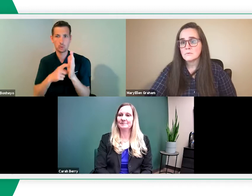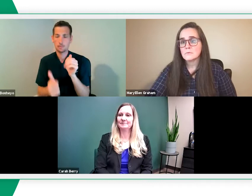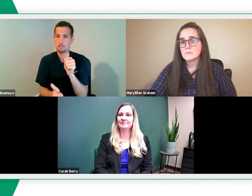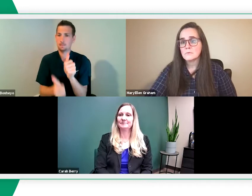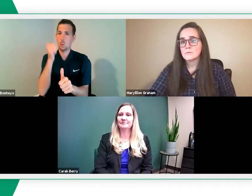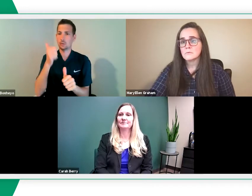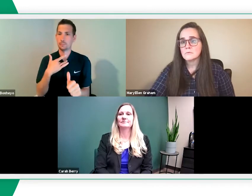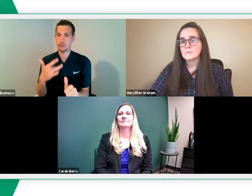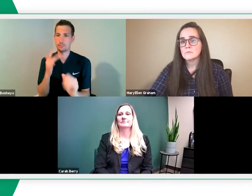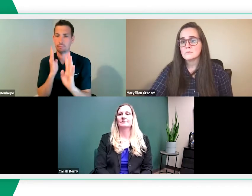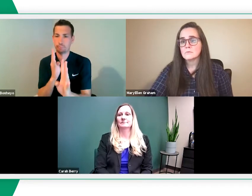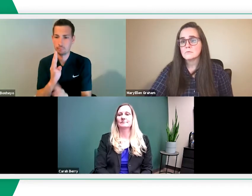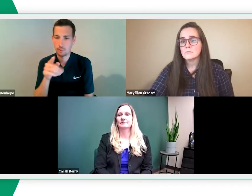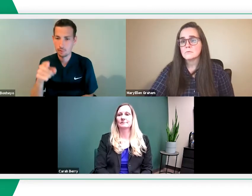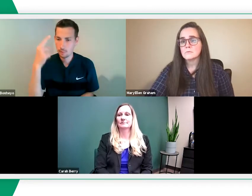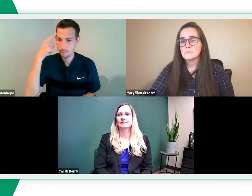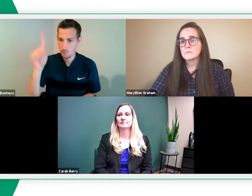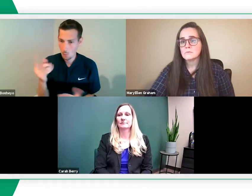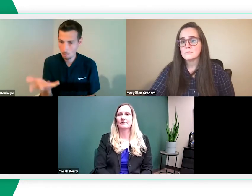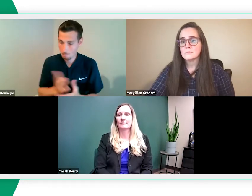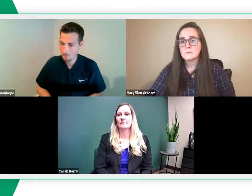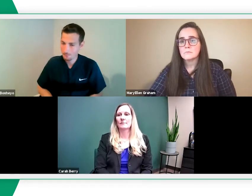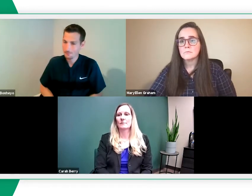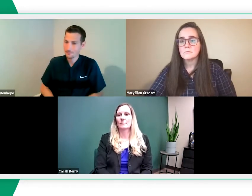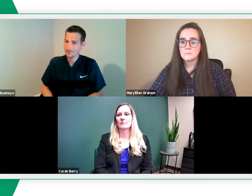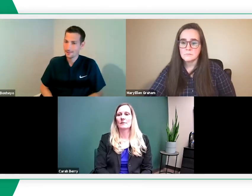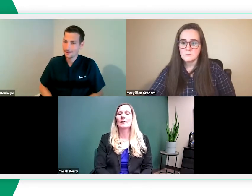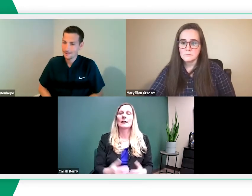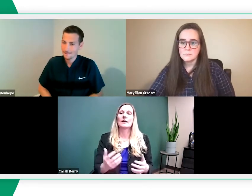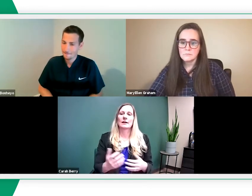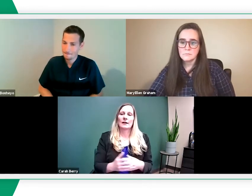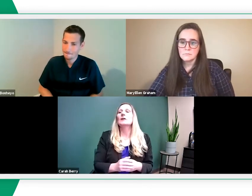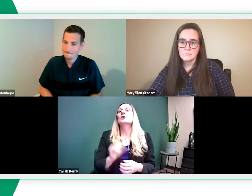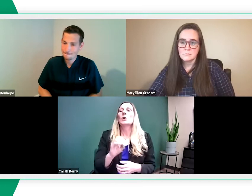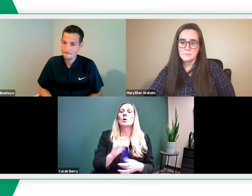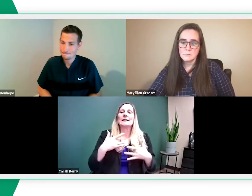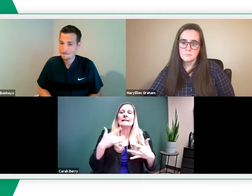are the most common areas do you notice that clients come to you for?